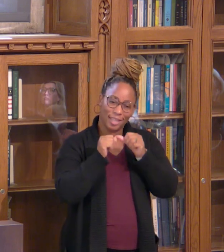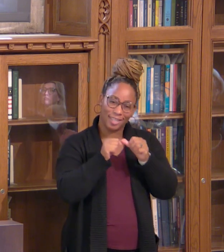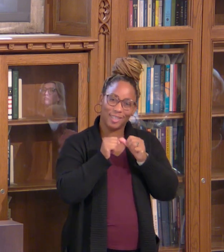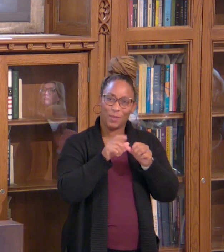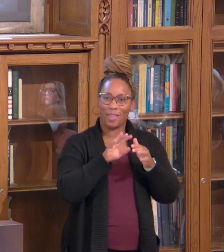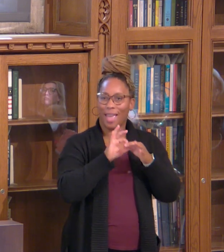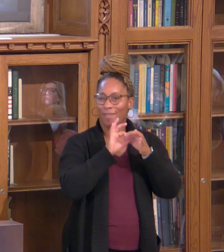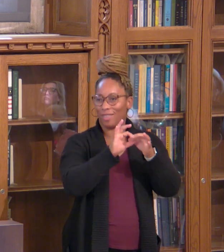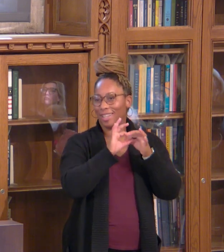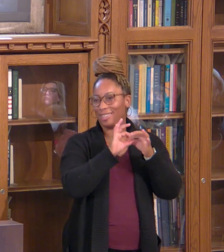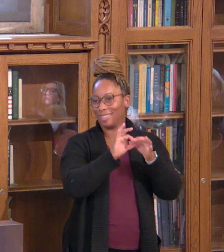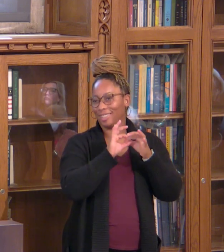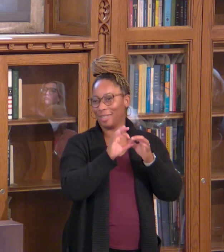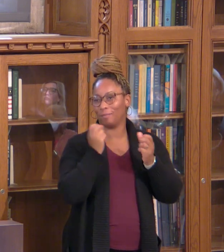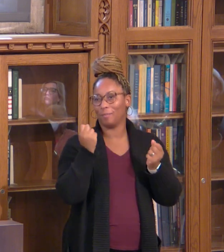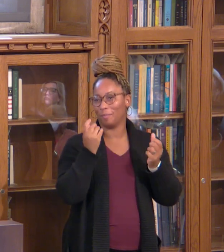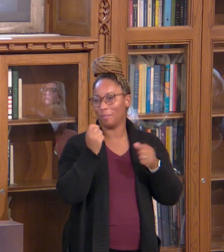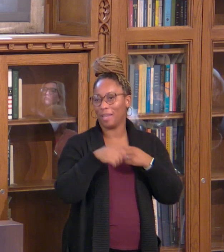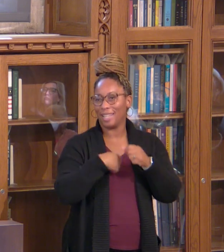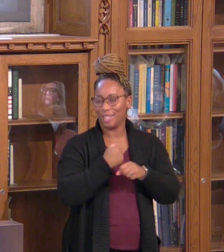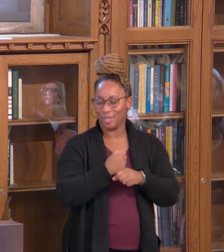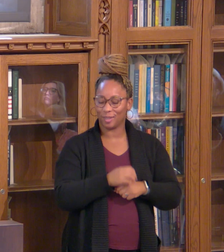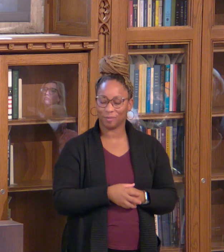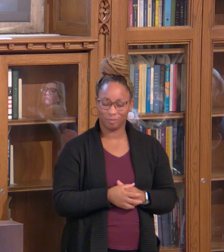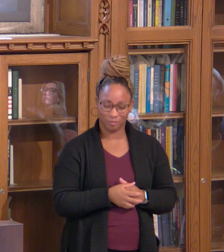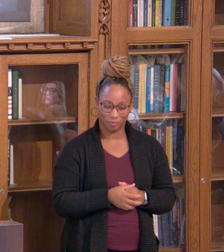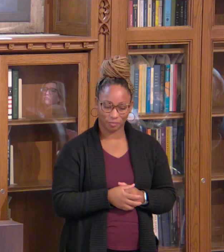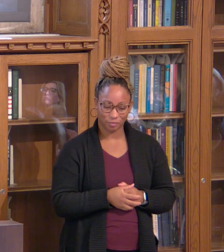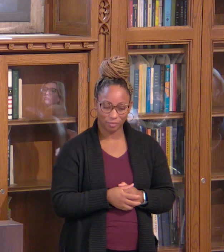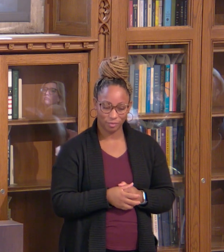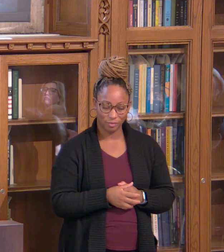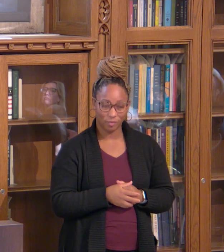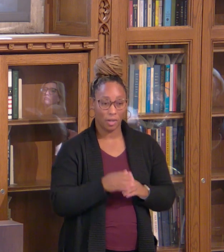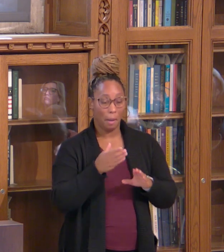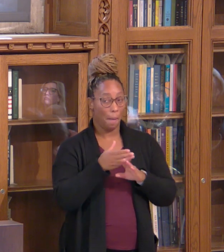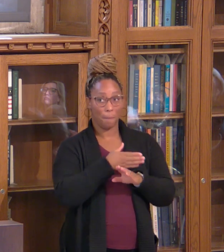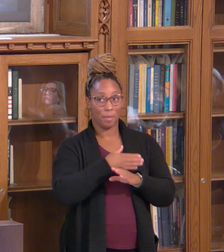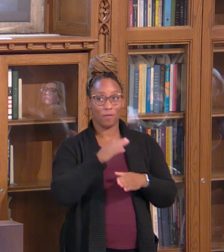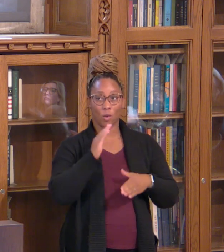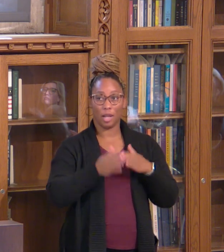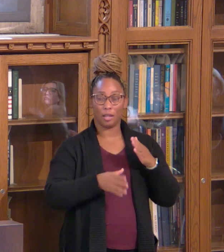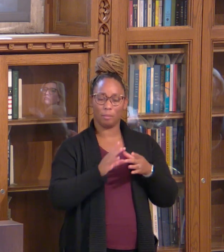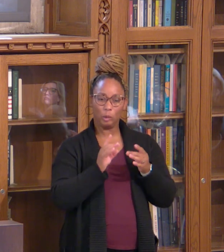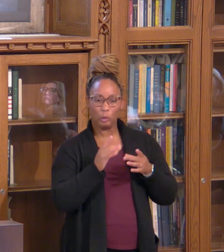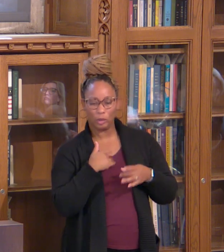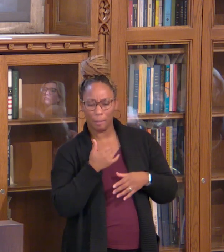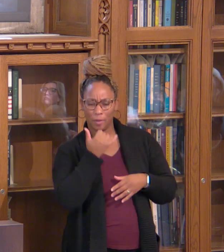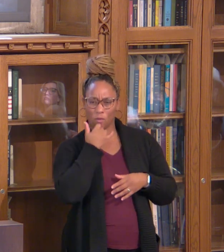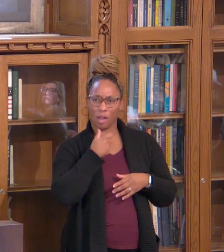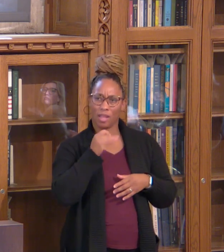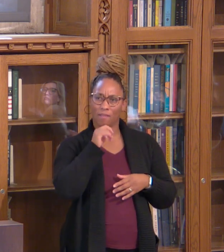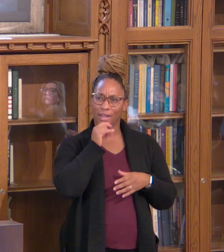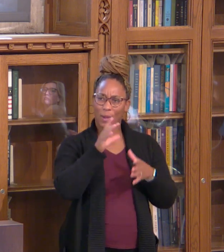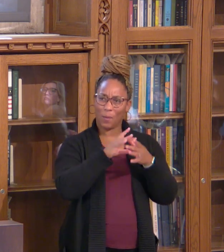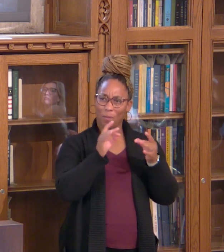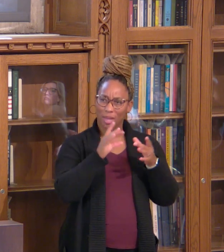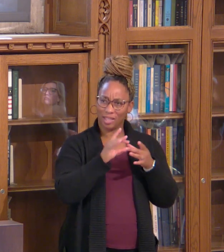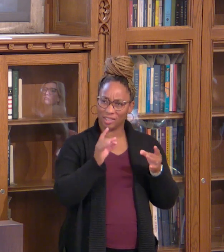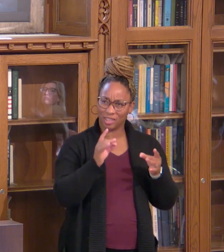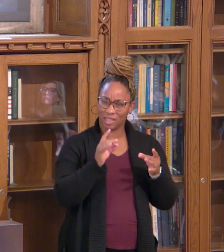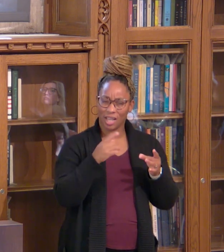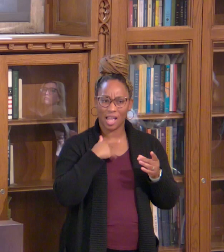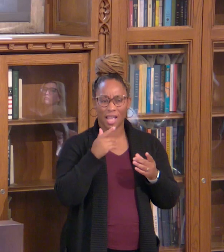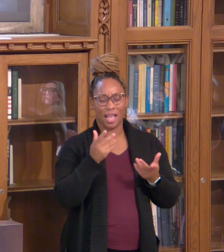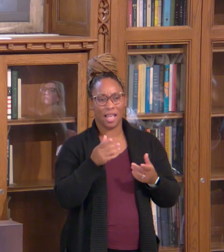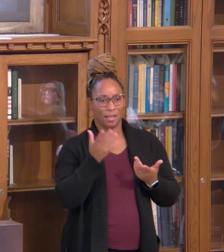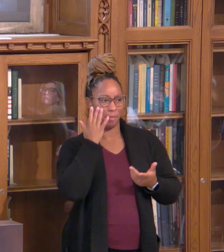those relationships over many years before I conclude I'd be remiss if I did not mention